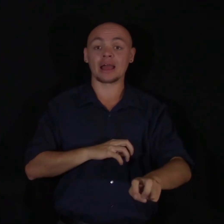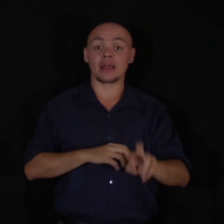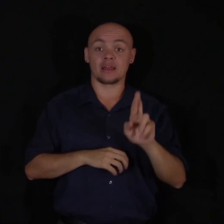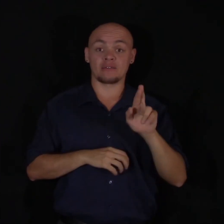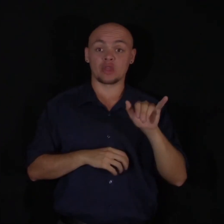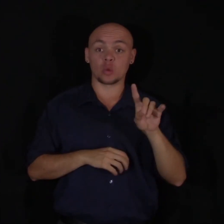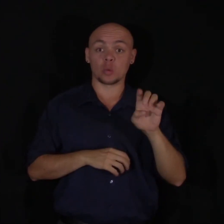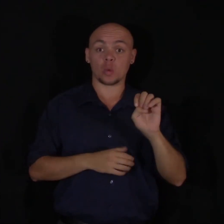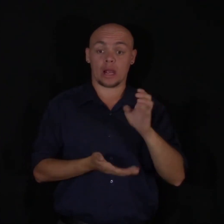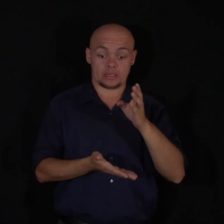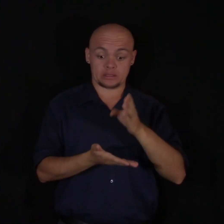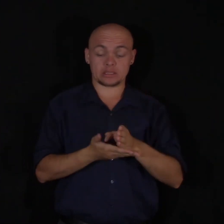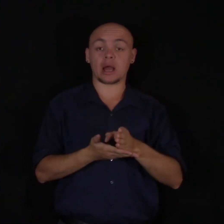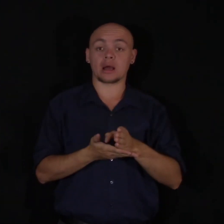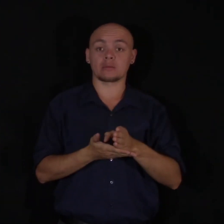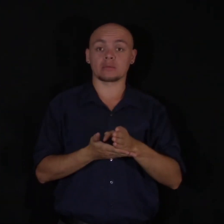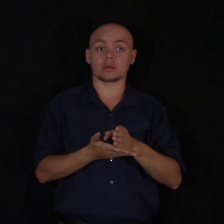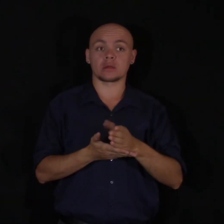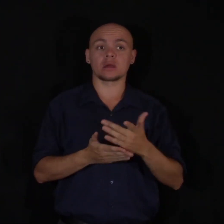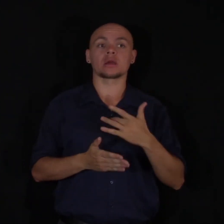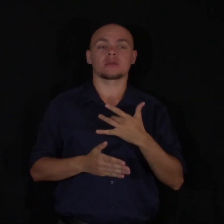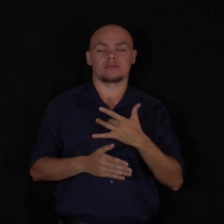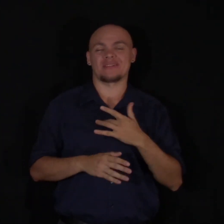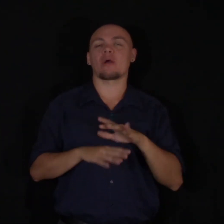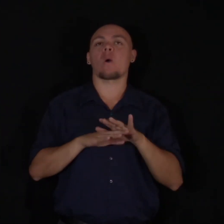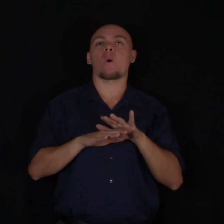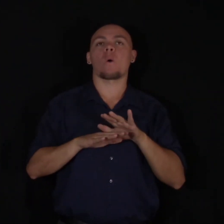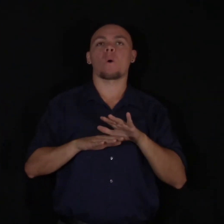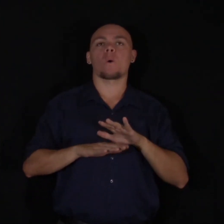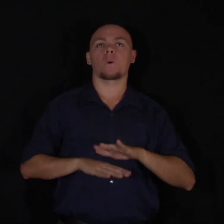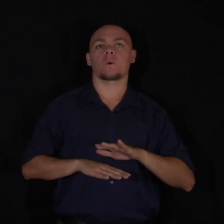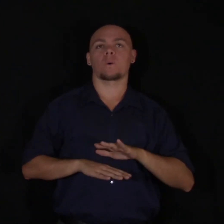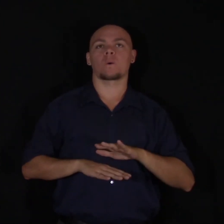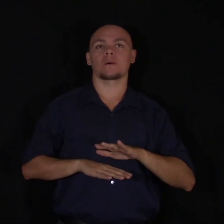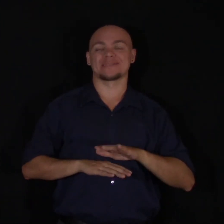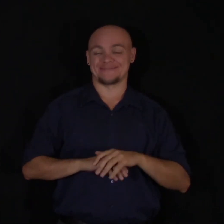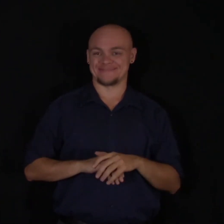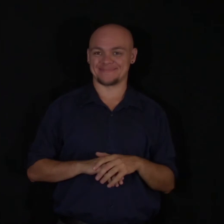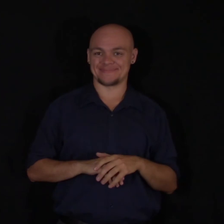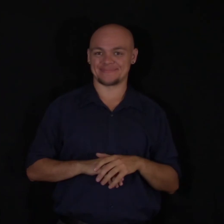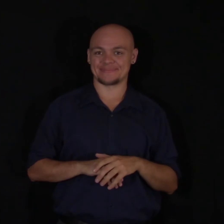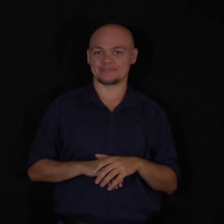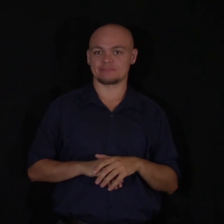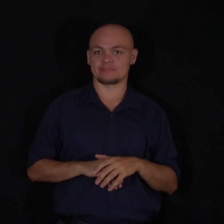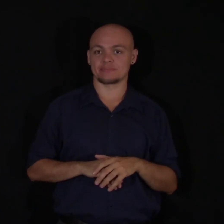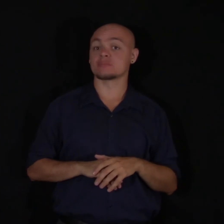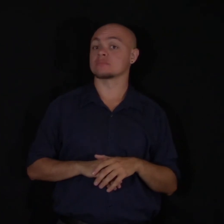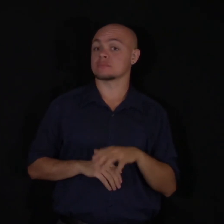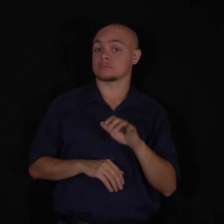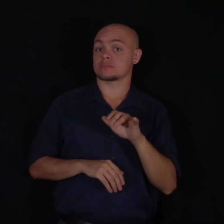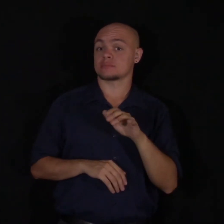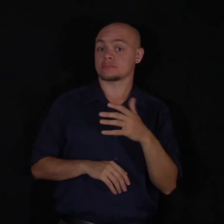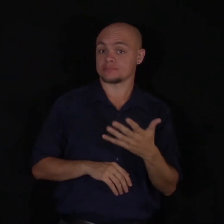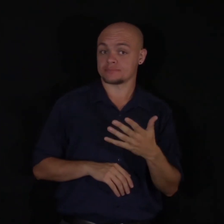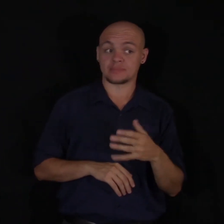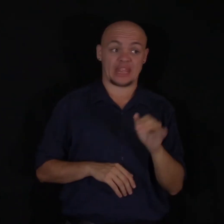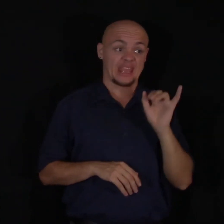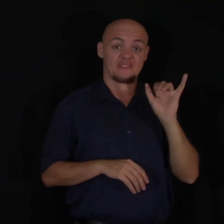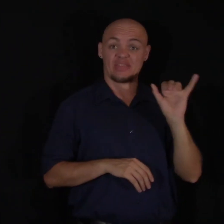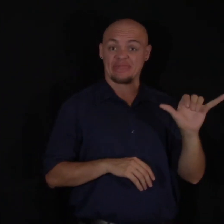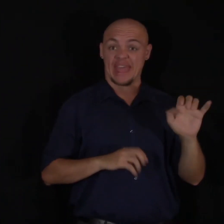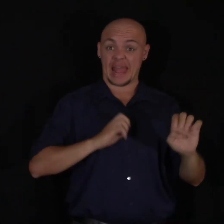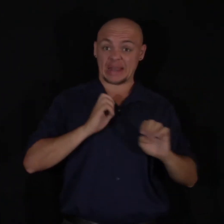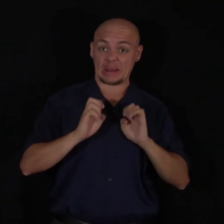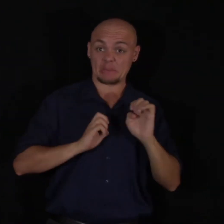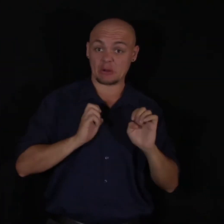to a stop, you move into a state of calmness. But what would happen if those